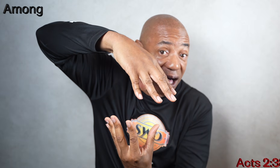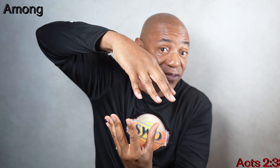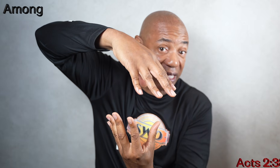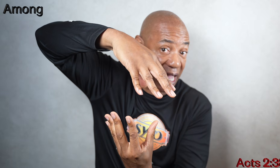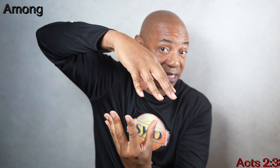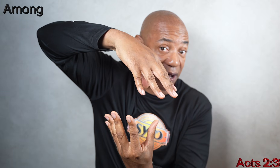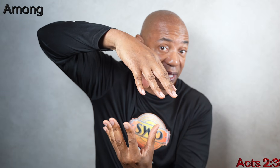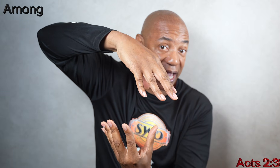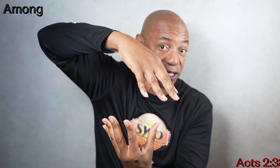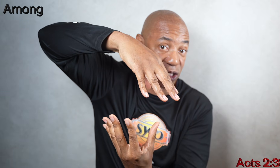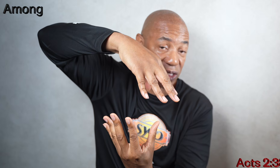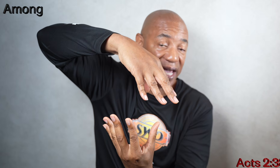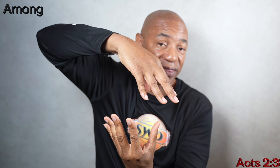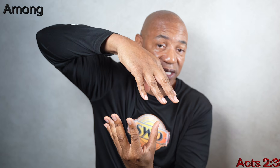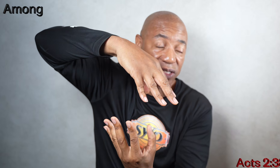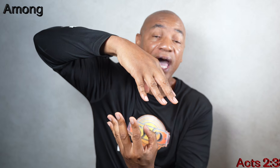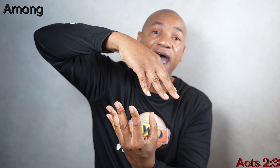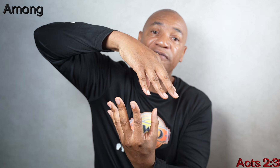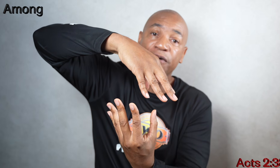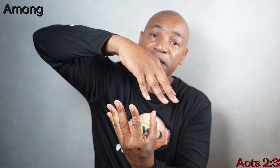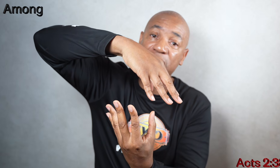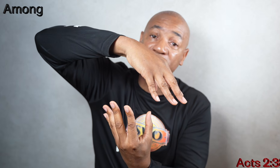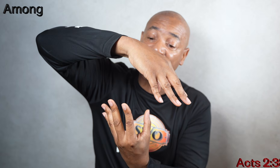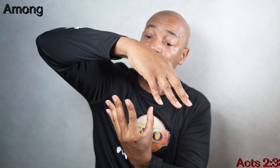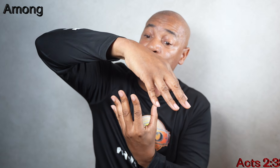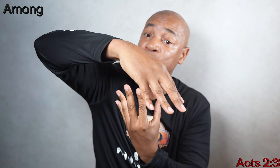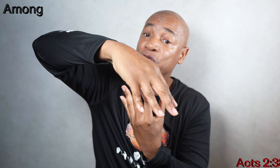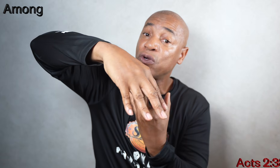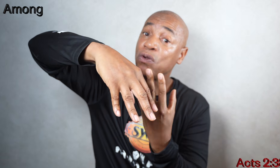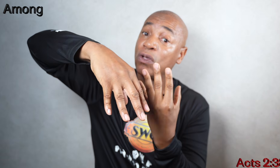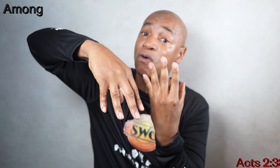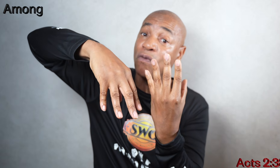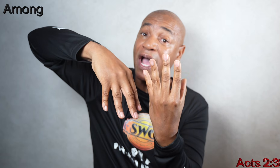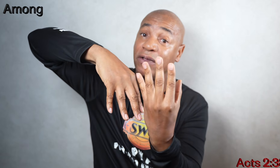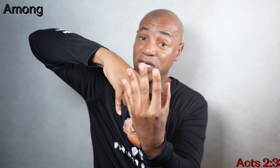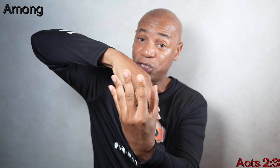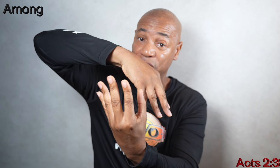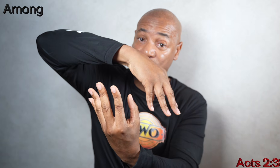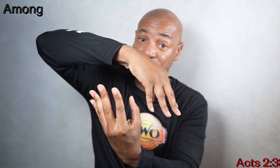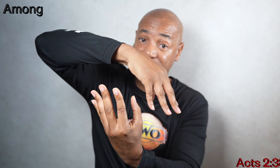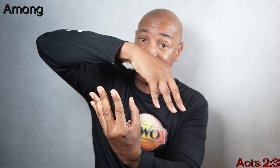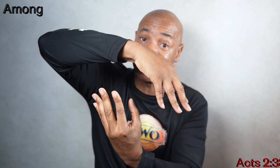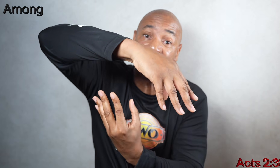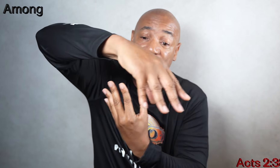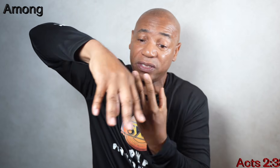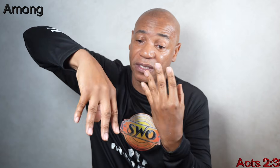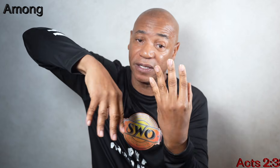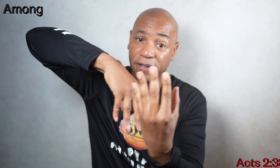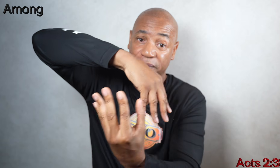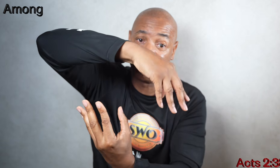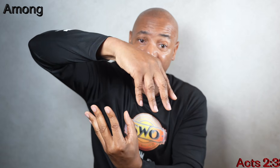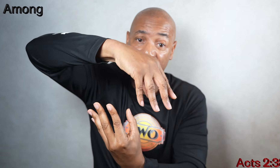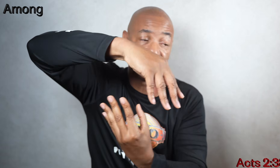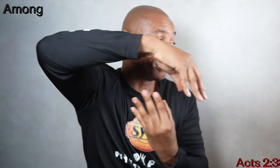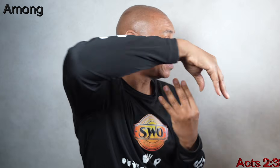the non-dominant hand just like this, and from here they will circle around each other just like this. From the